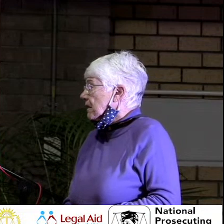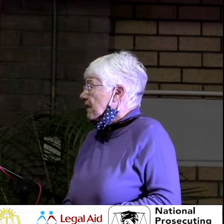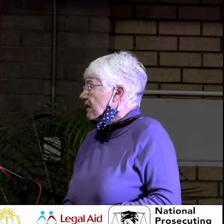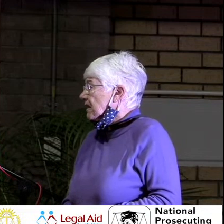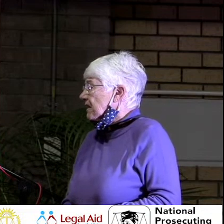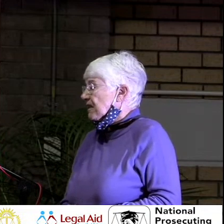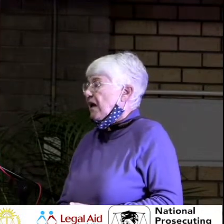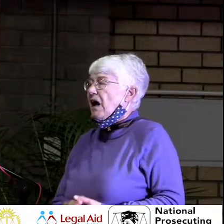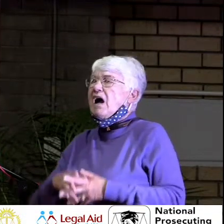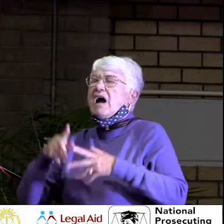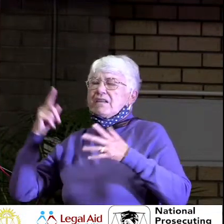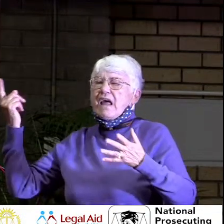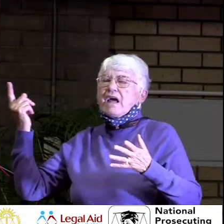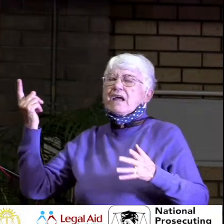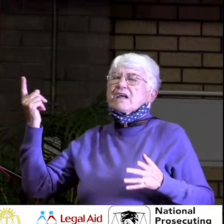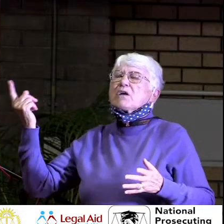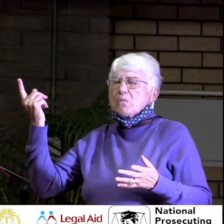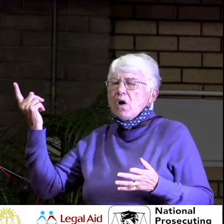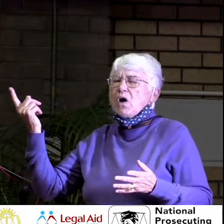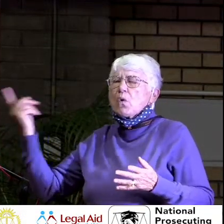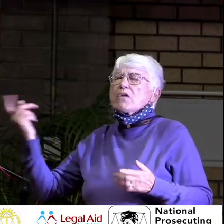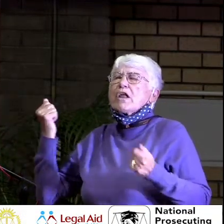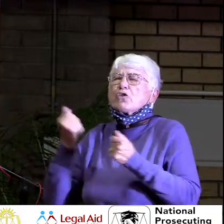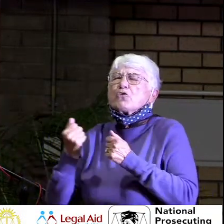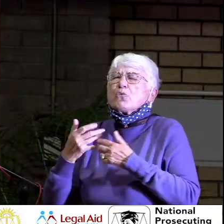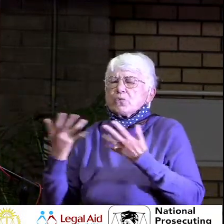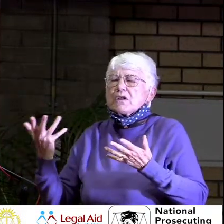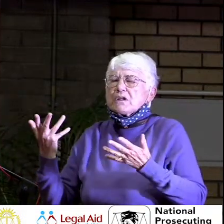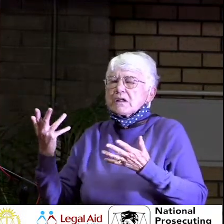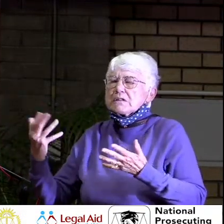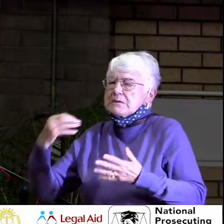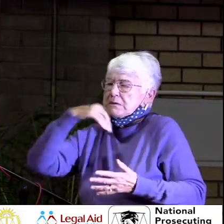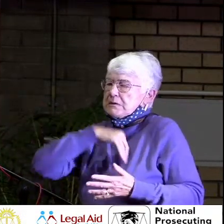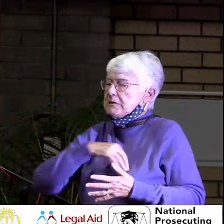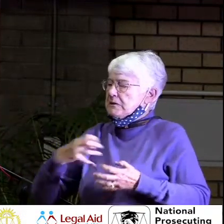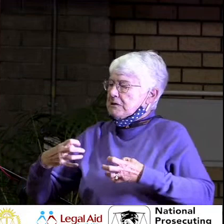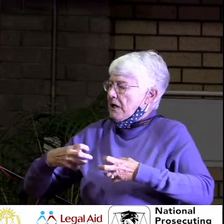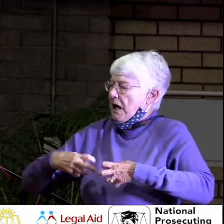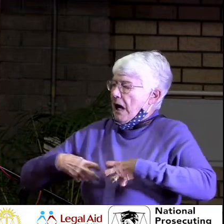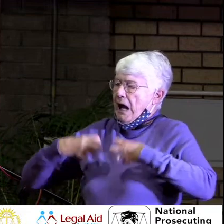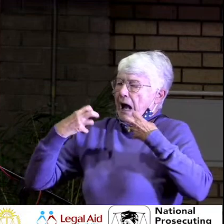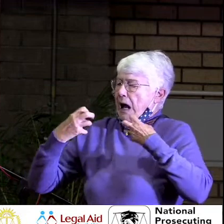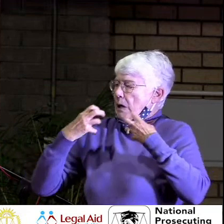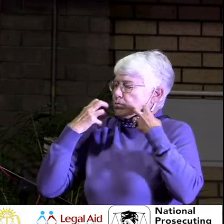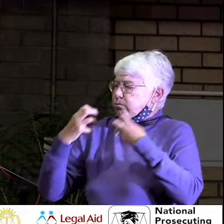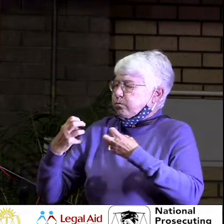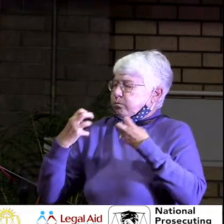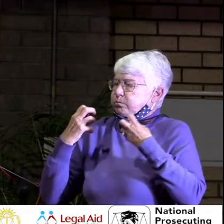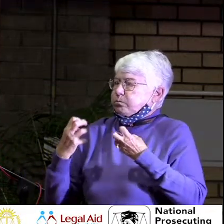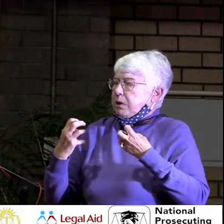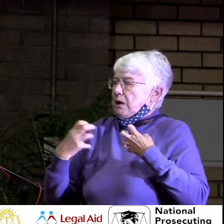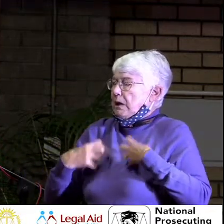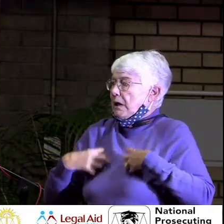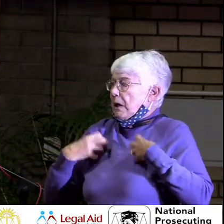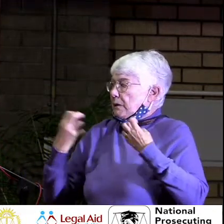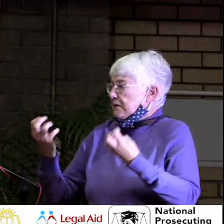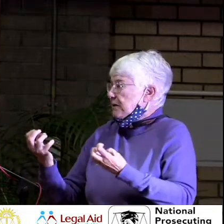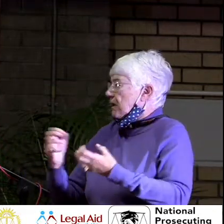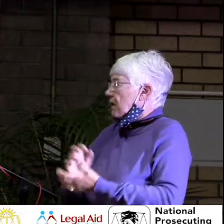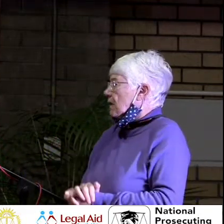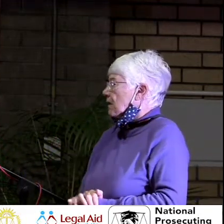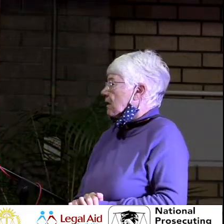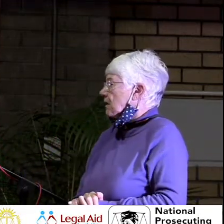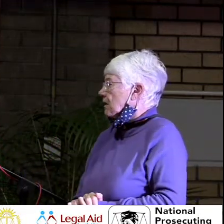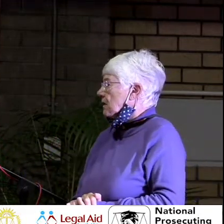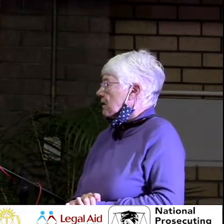got the anger programs that will be rendered by the correctional officials. Some of them are correctional officials who